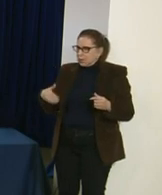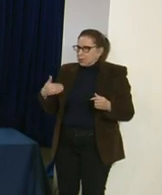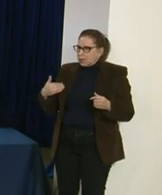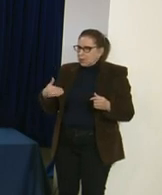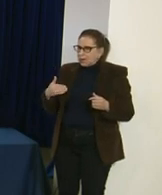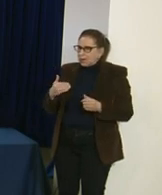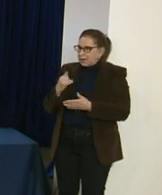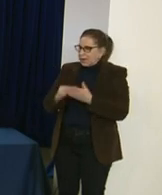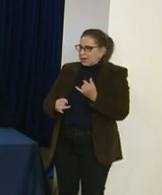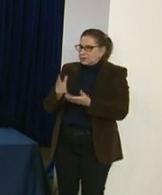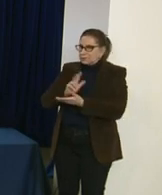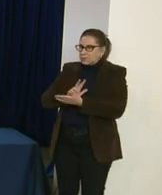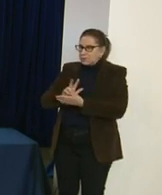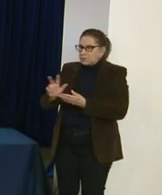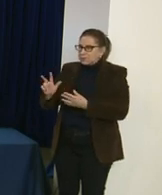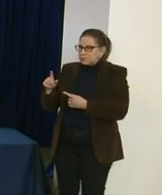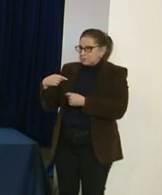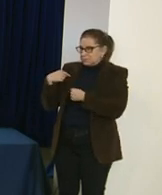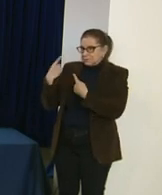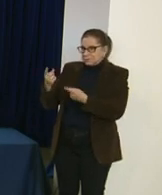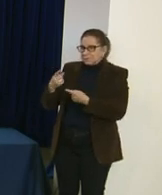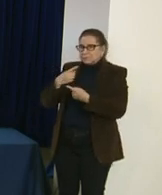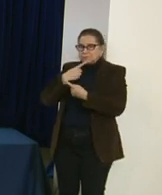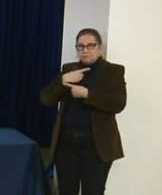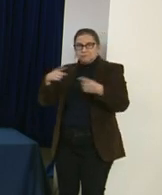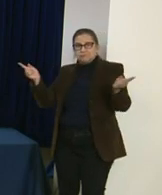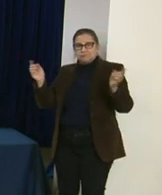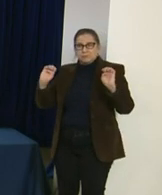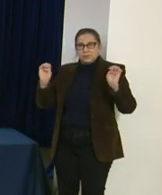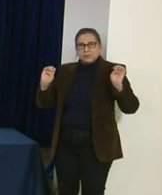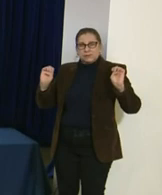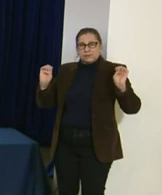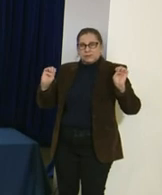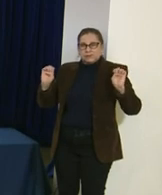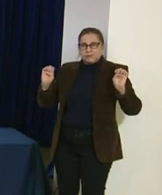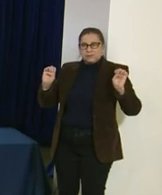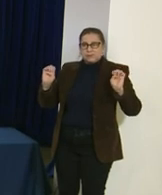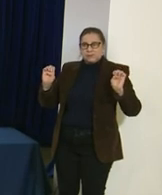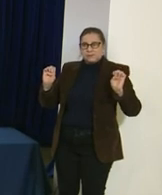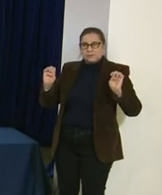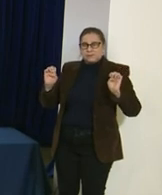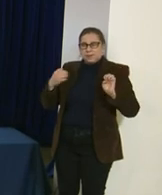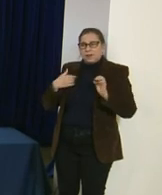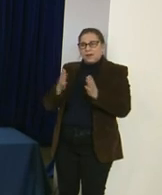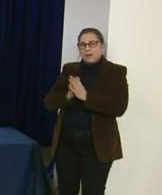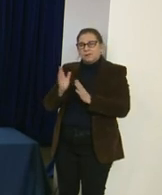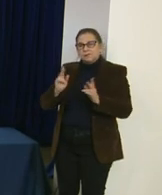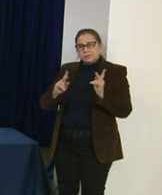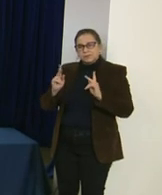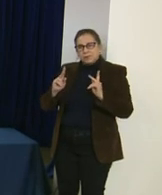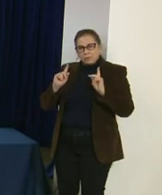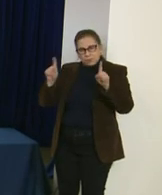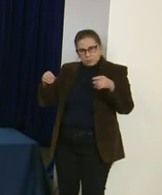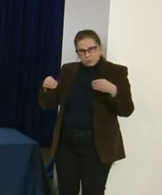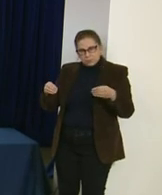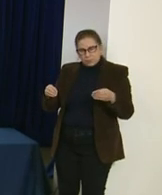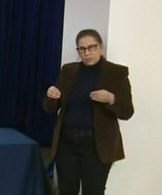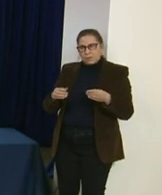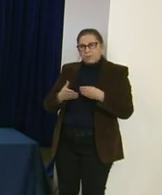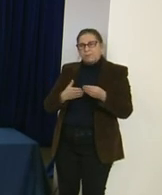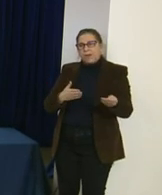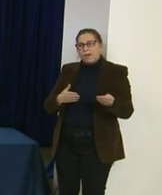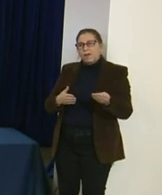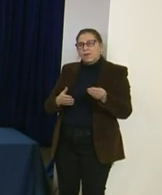has unfolded. So what we'd ask residents to do when they're going to the grocery store is to buy what you need. You